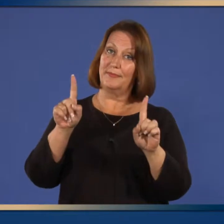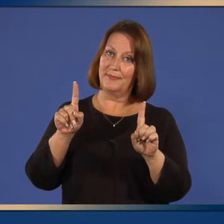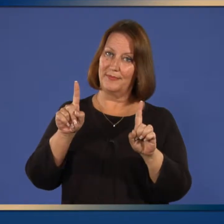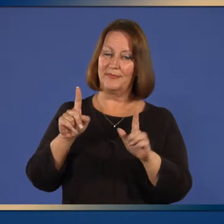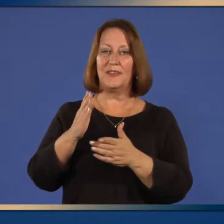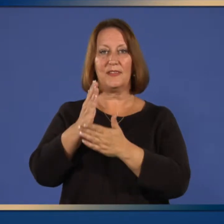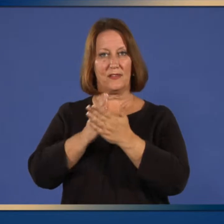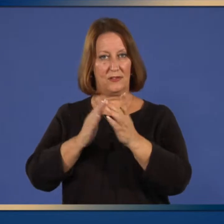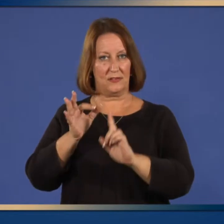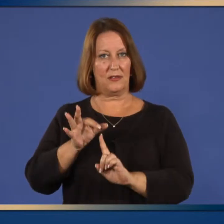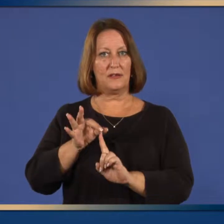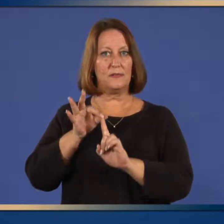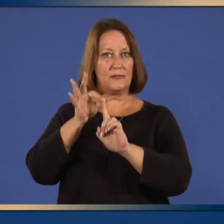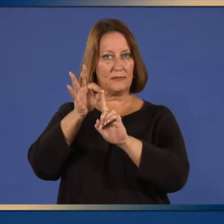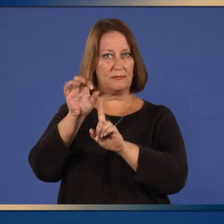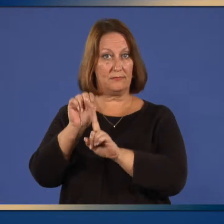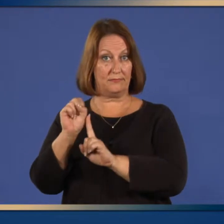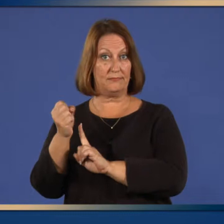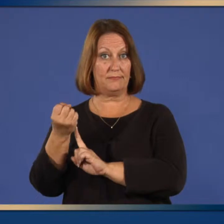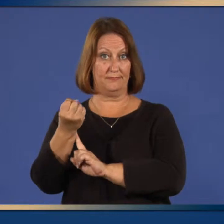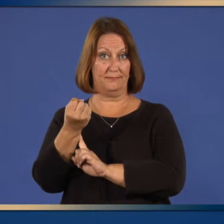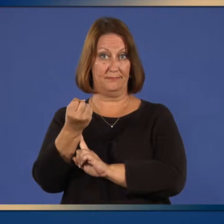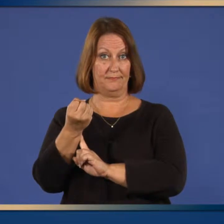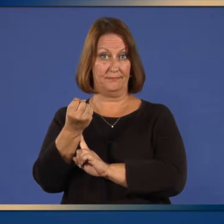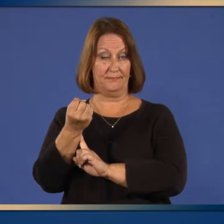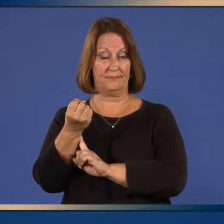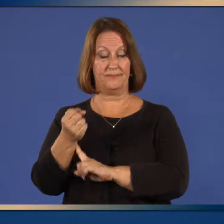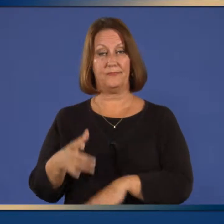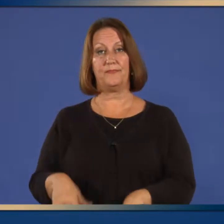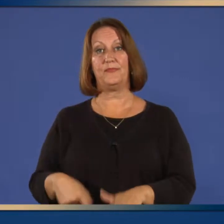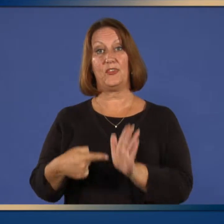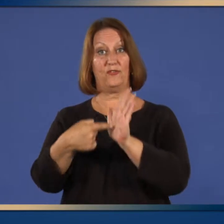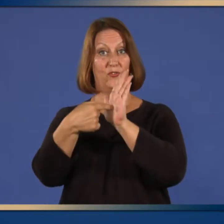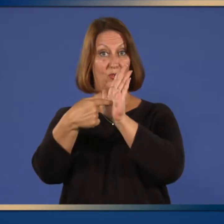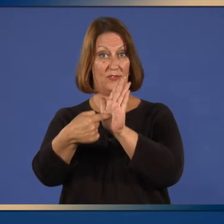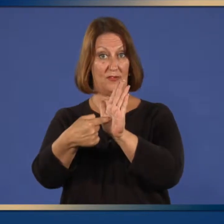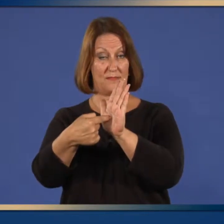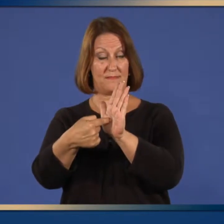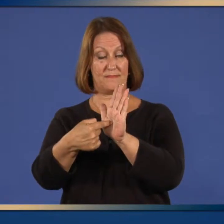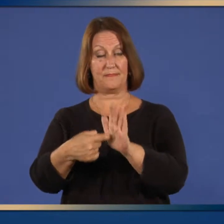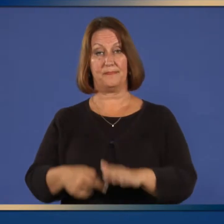are usually contraindicated in immunocompromised children.